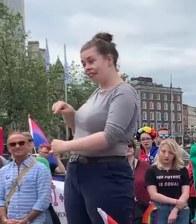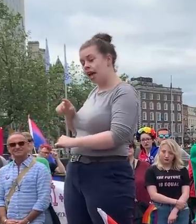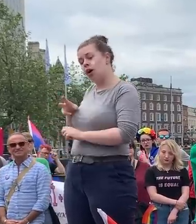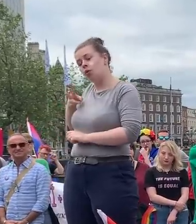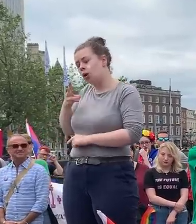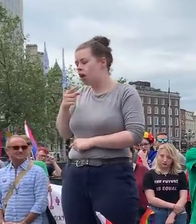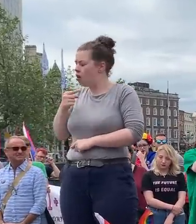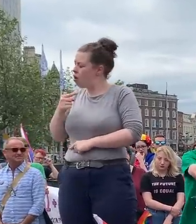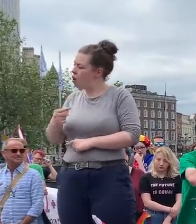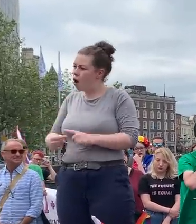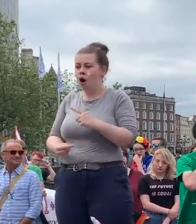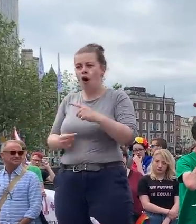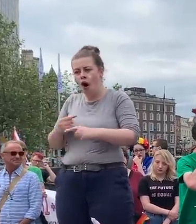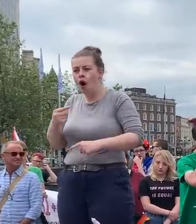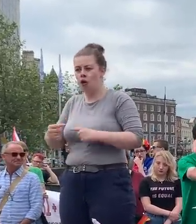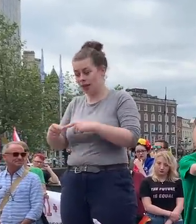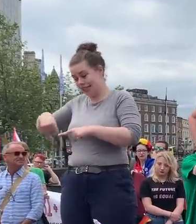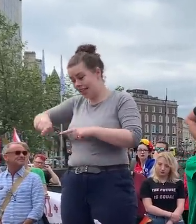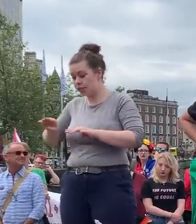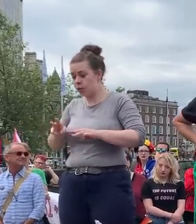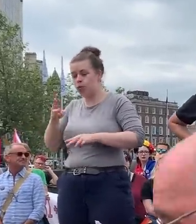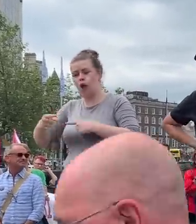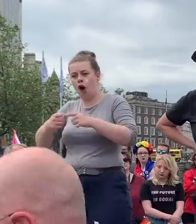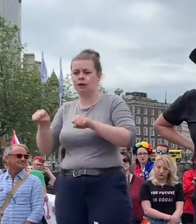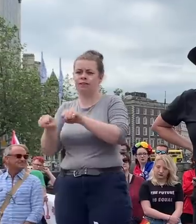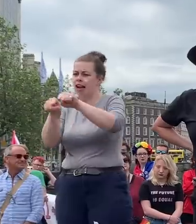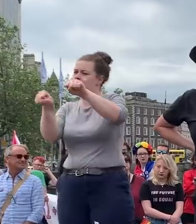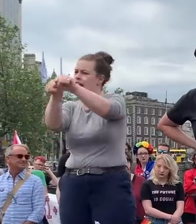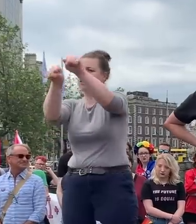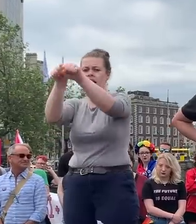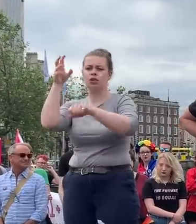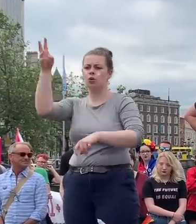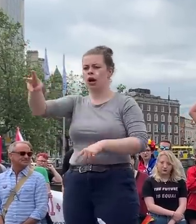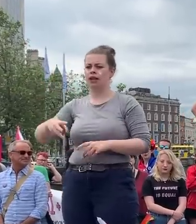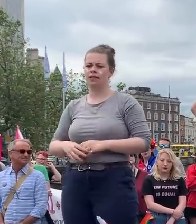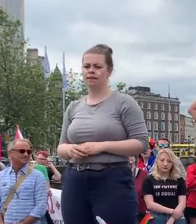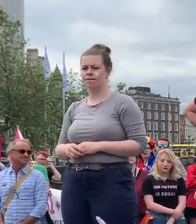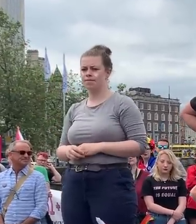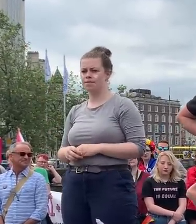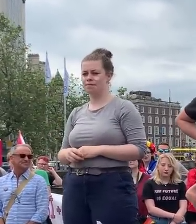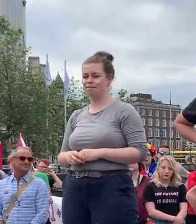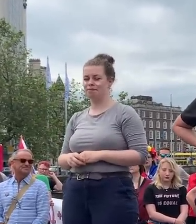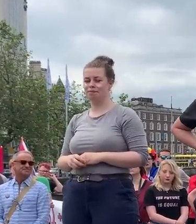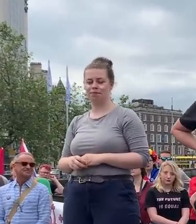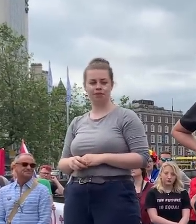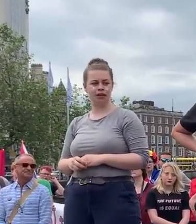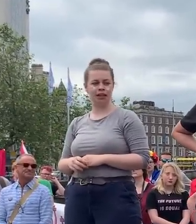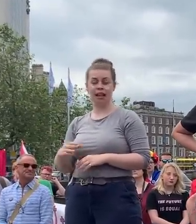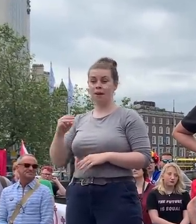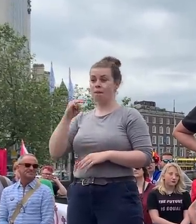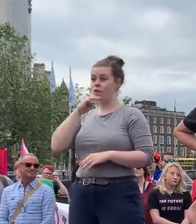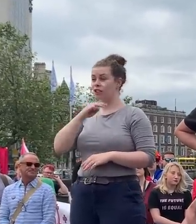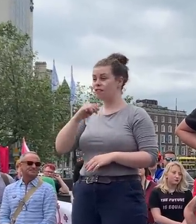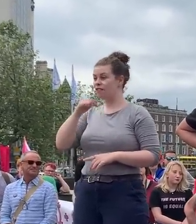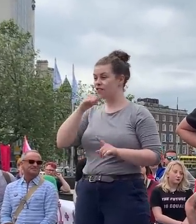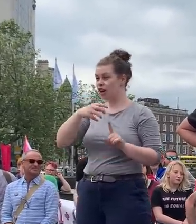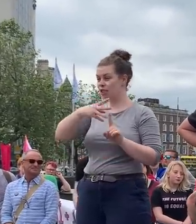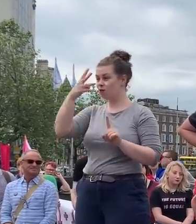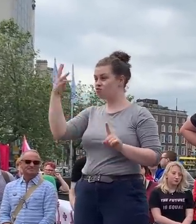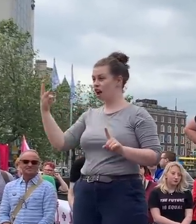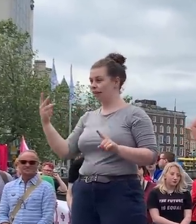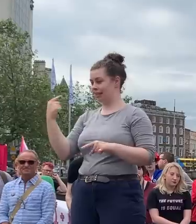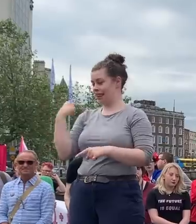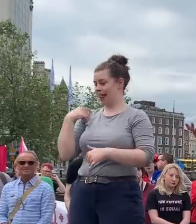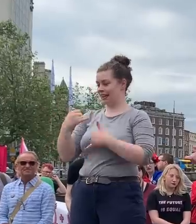always, always fight the fight. Now, a very important first Pride that happened last